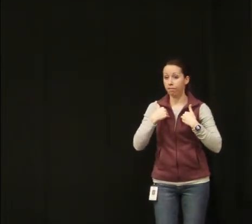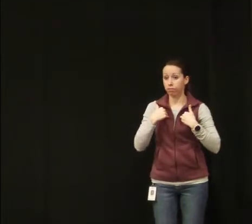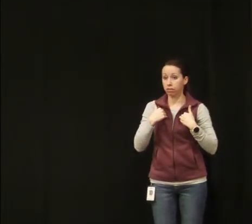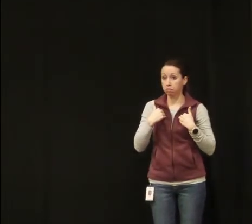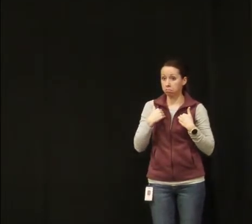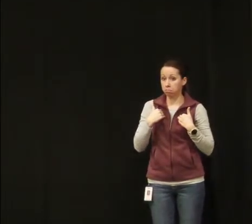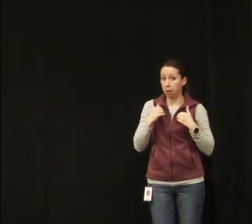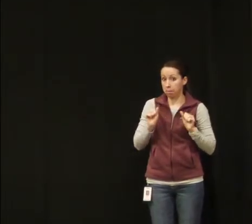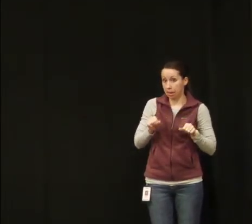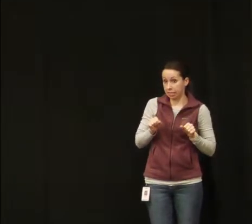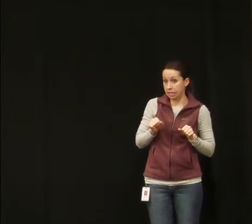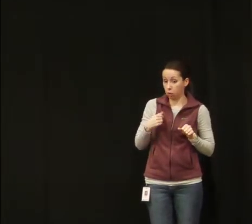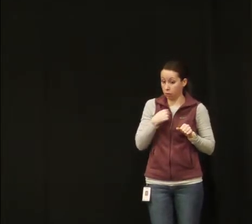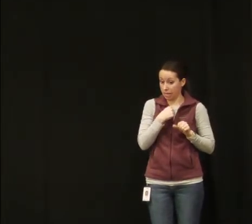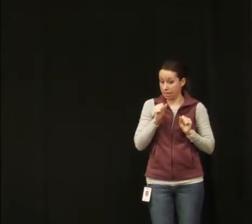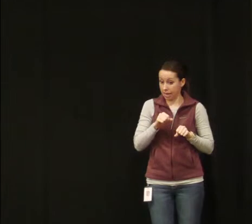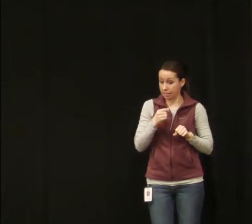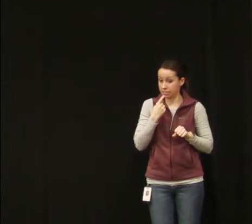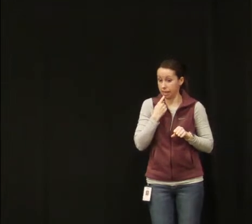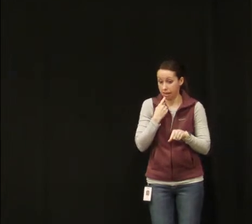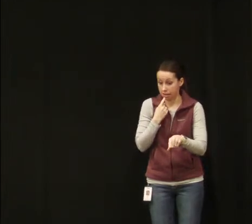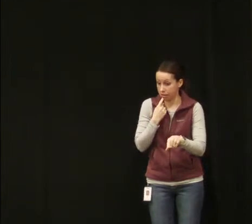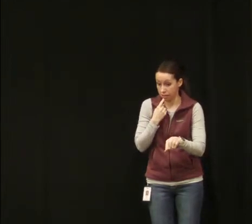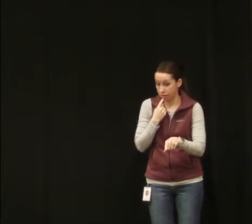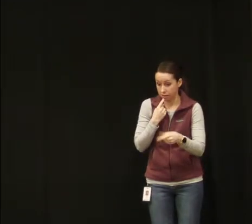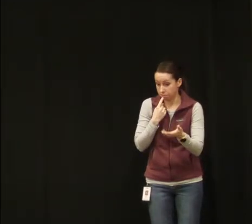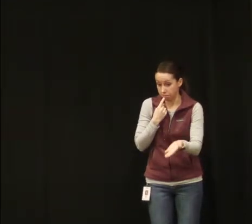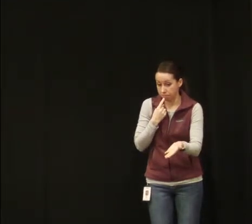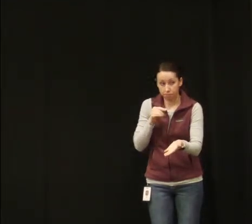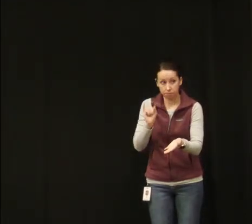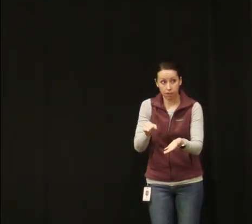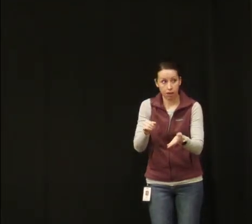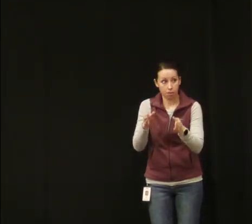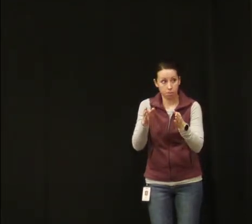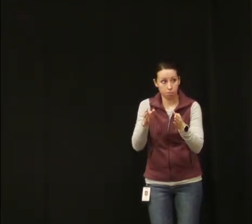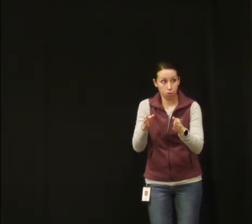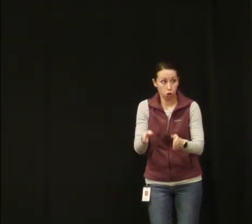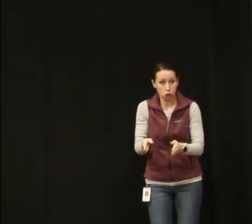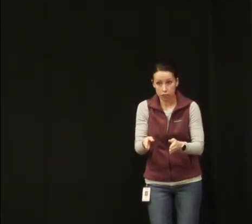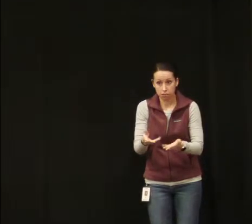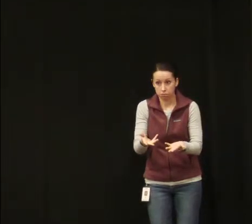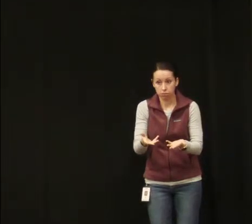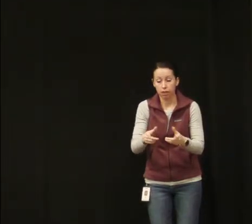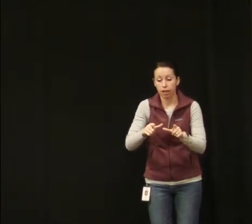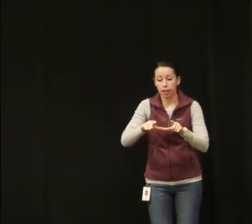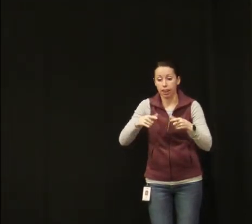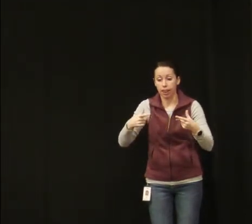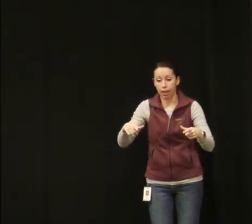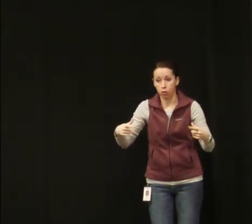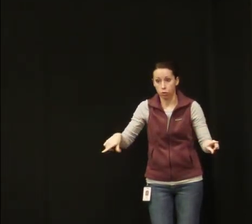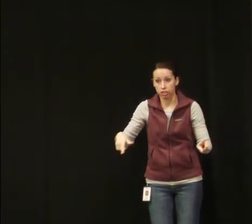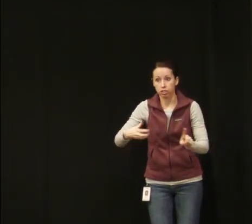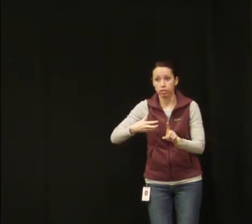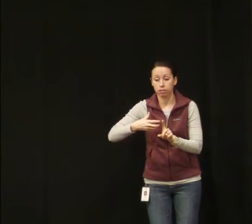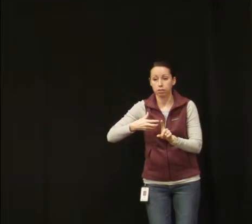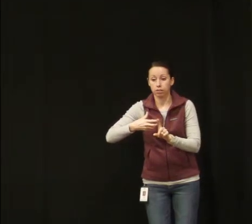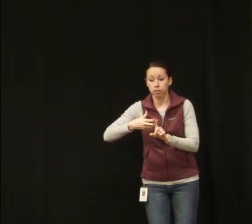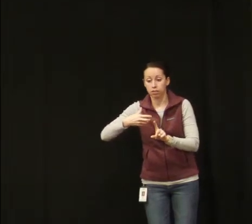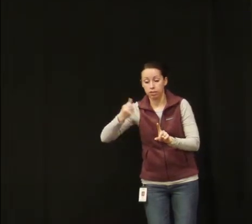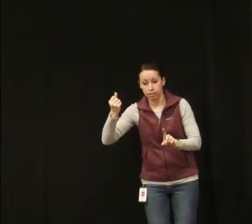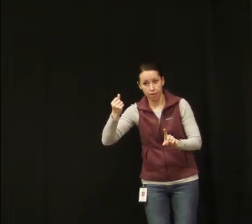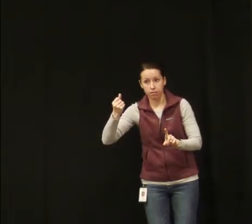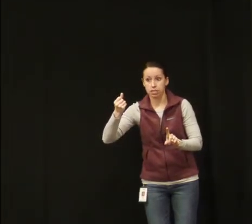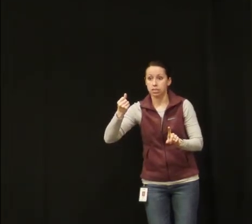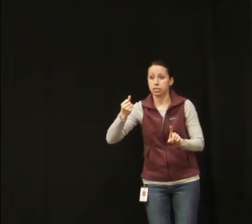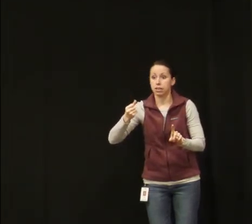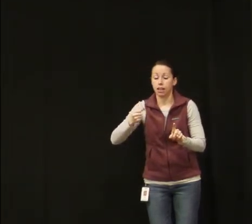to say Clements or Clement's language deficits, language delays are impacting